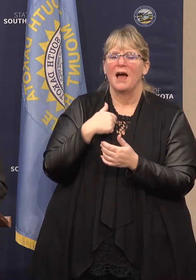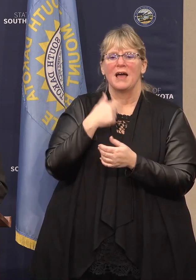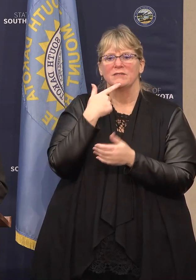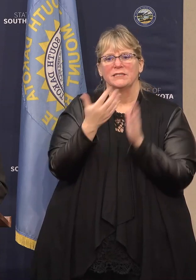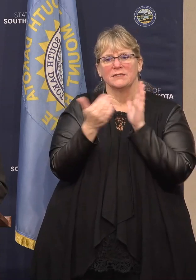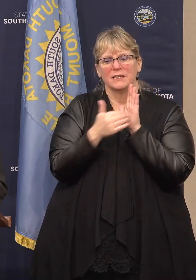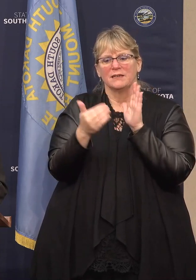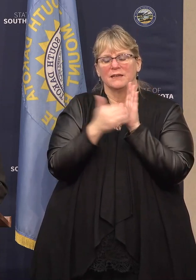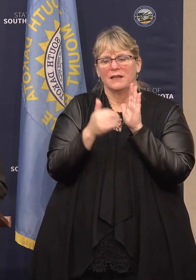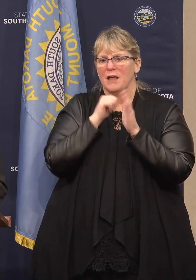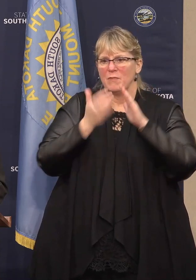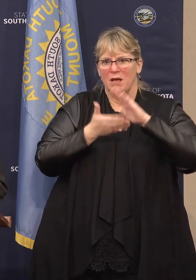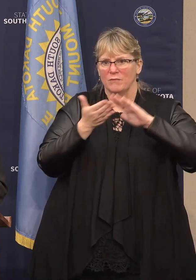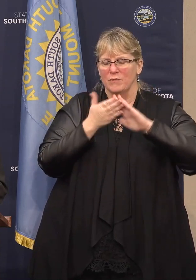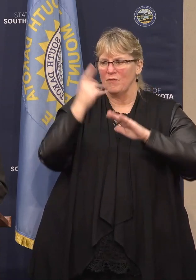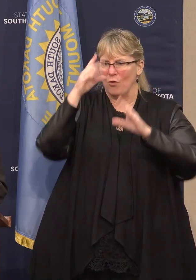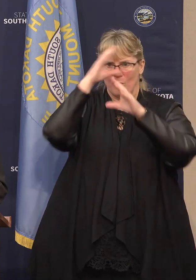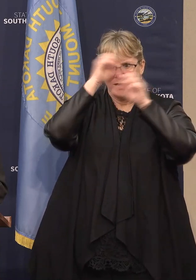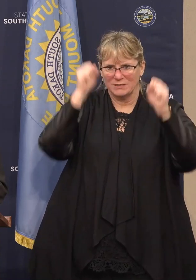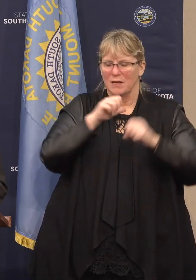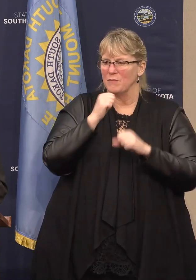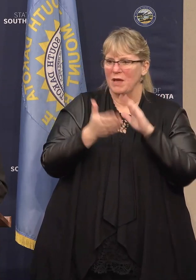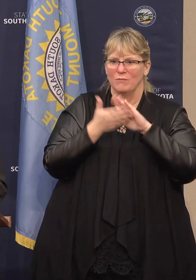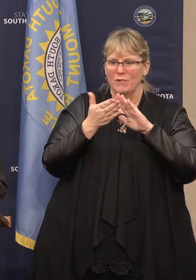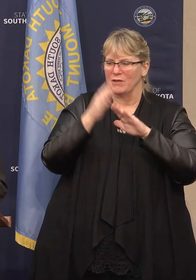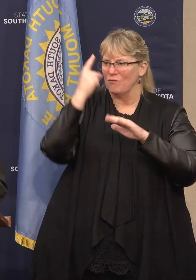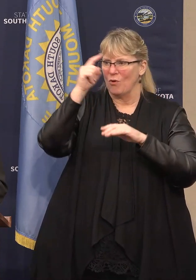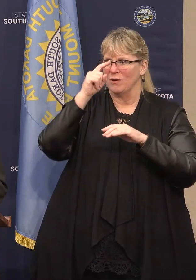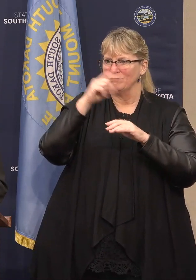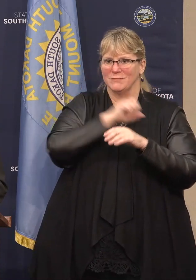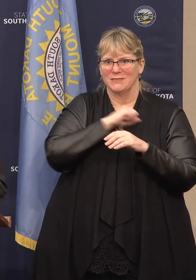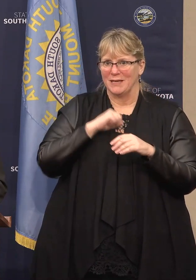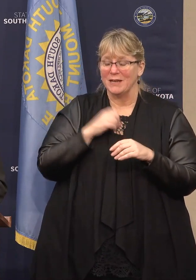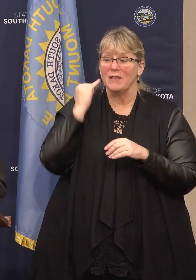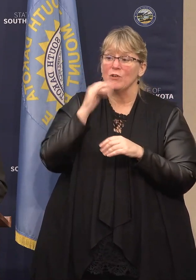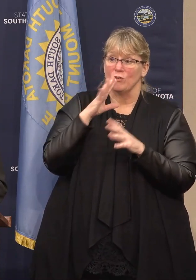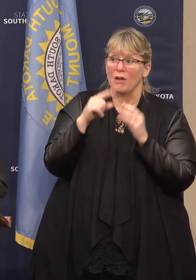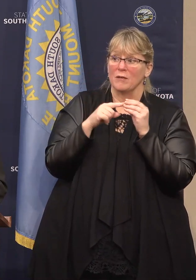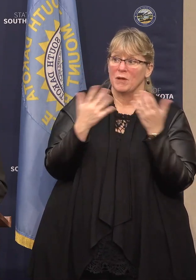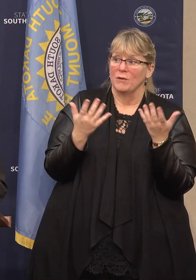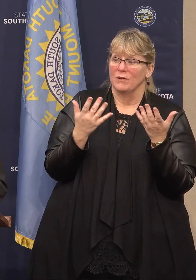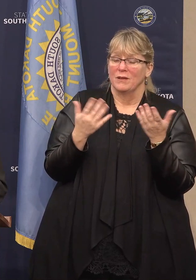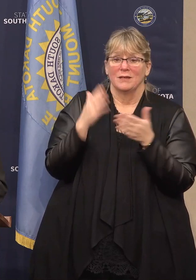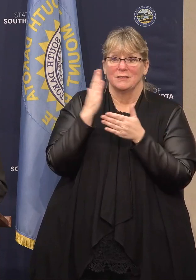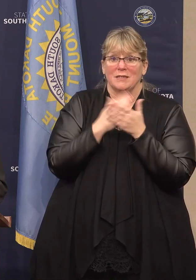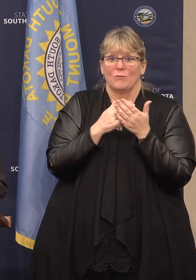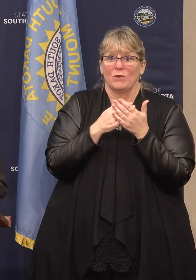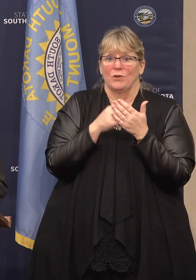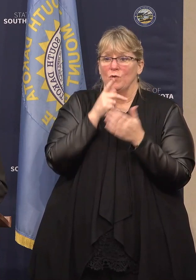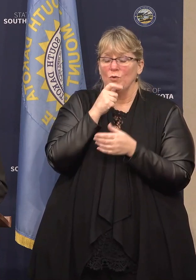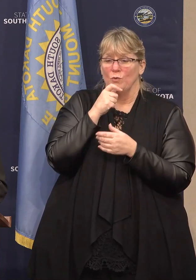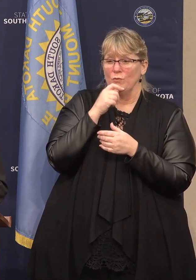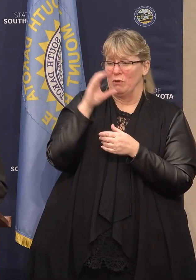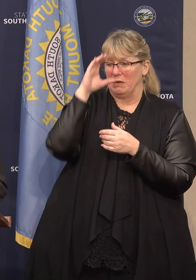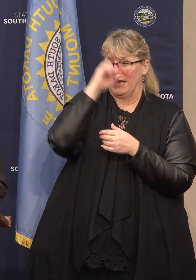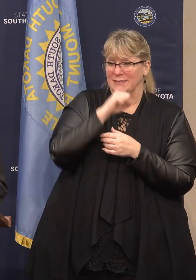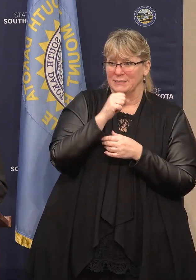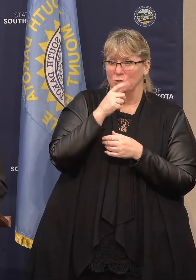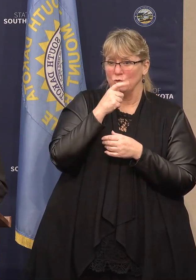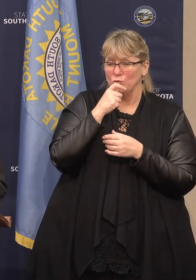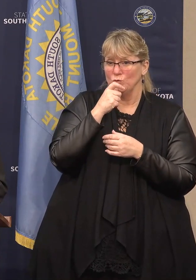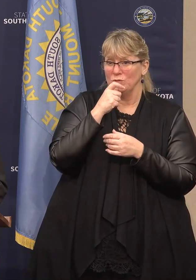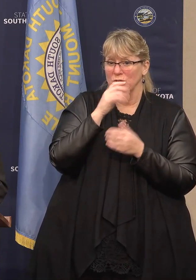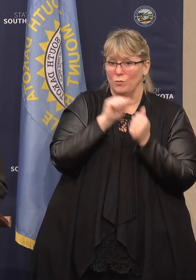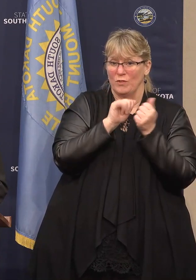repeatedly said I'm not running for president, I'm not running for Senate. So if they're talking about somebody and speculating as to who's behind the